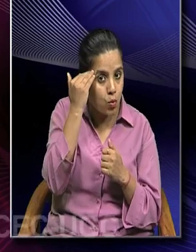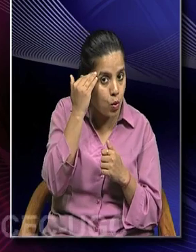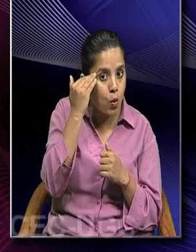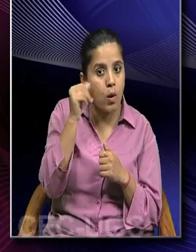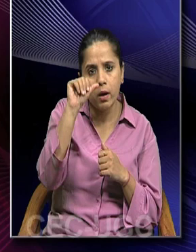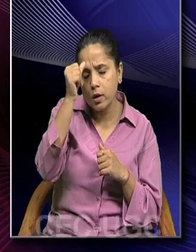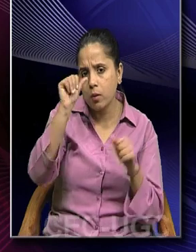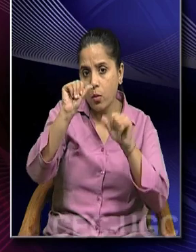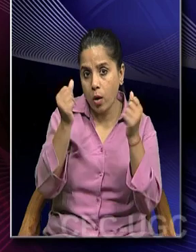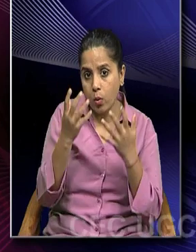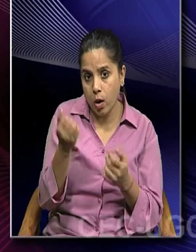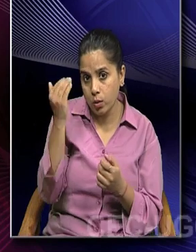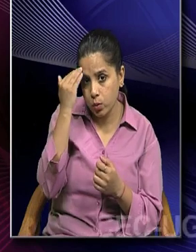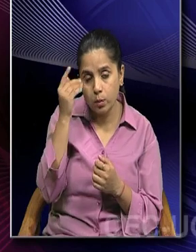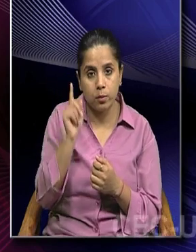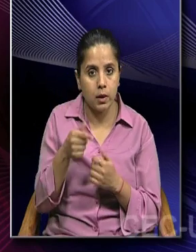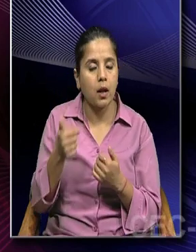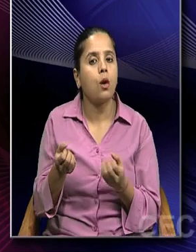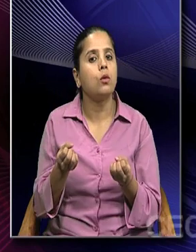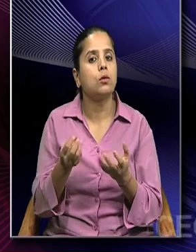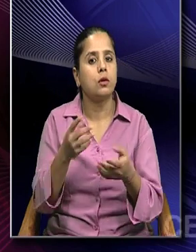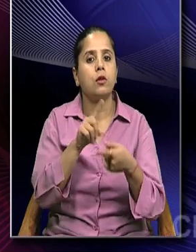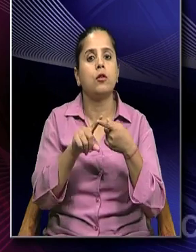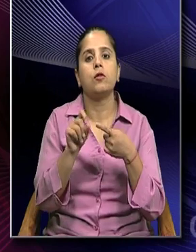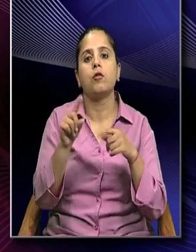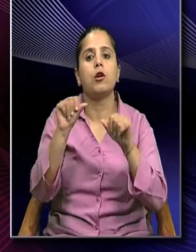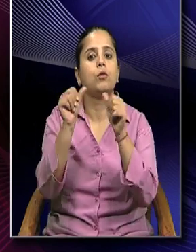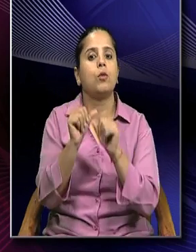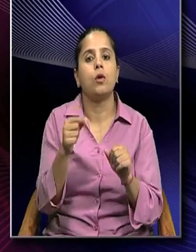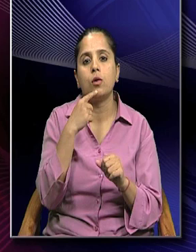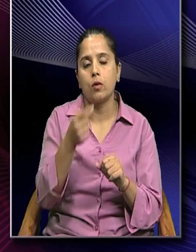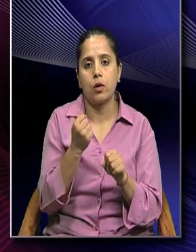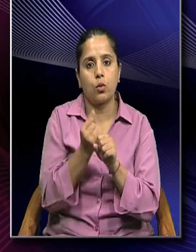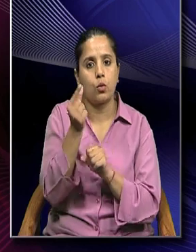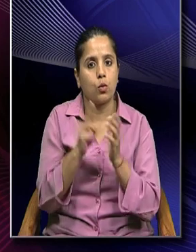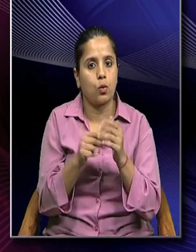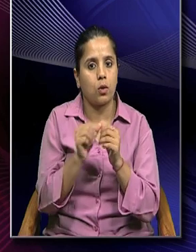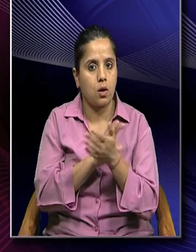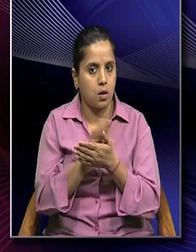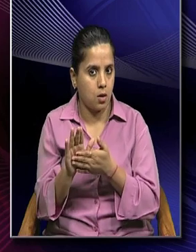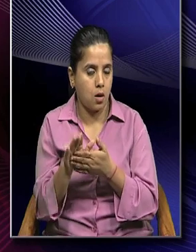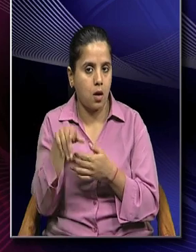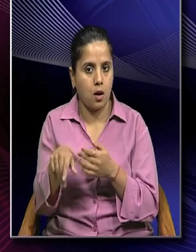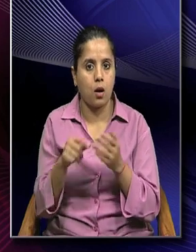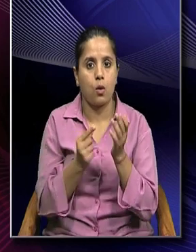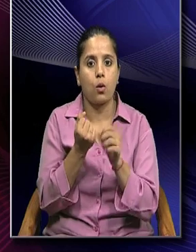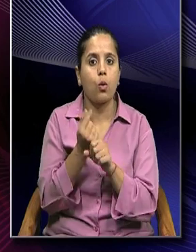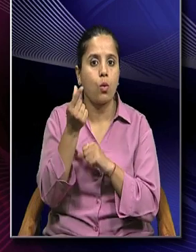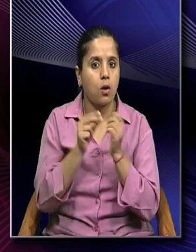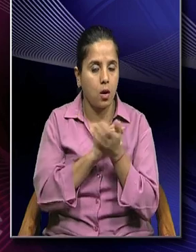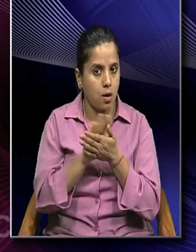Indian model of management. So, let us start with the first model, which is known as the Guna model, Guna dynamics